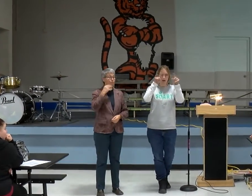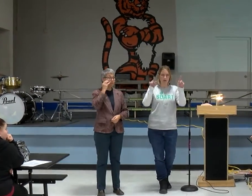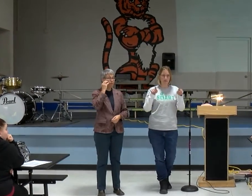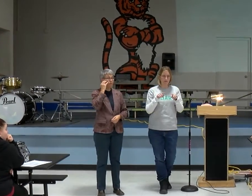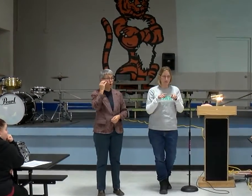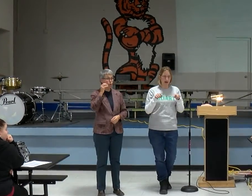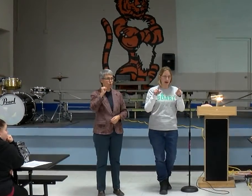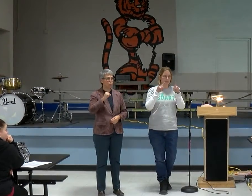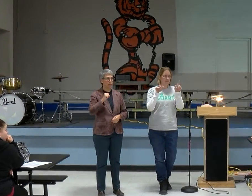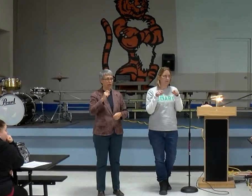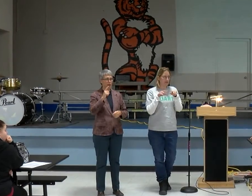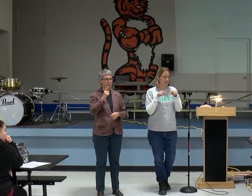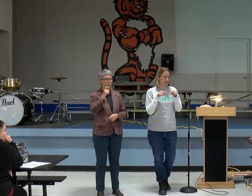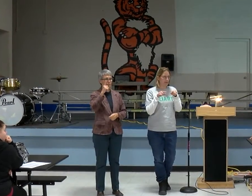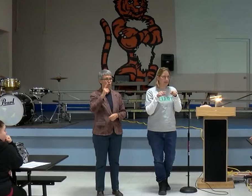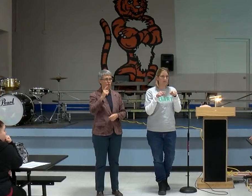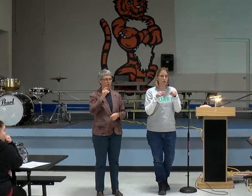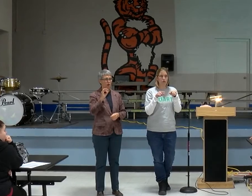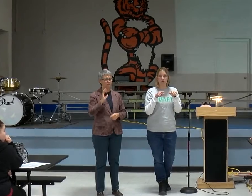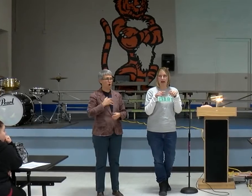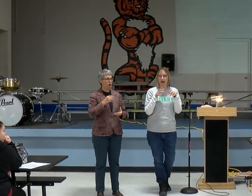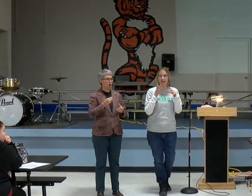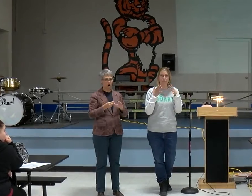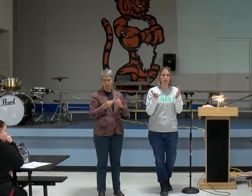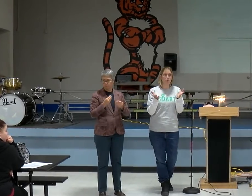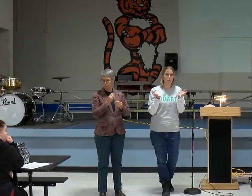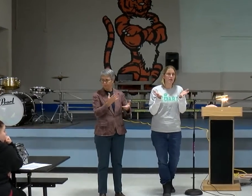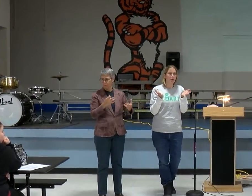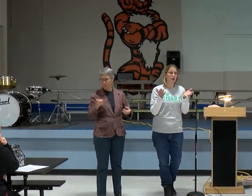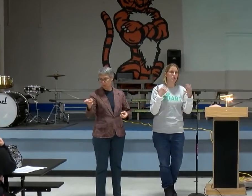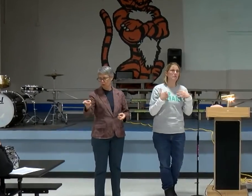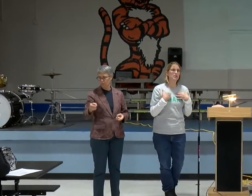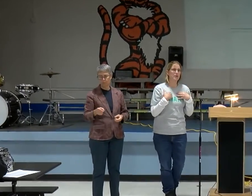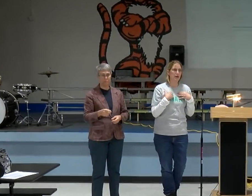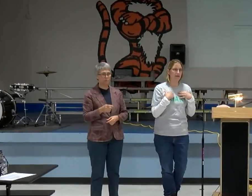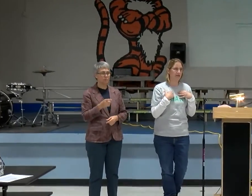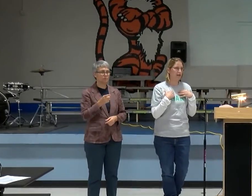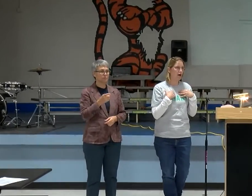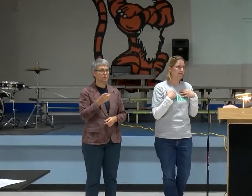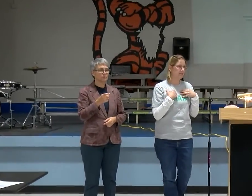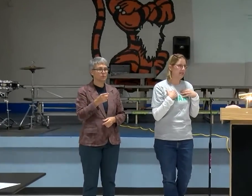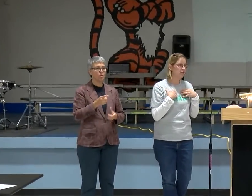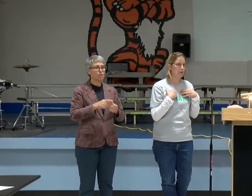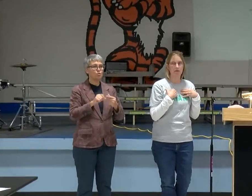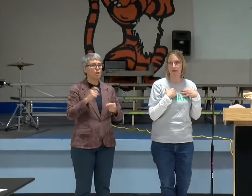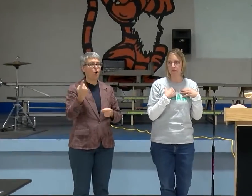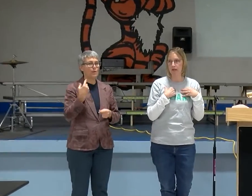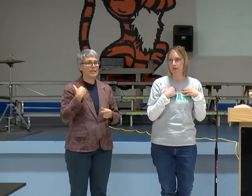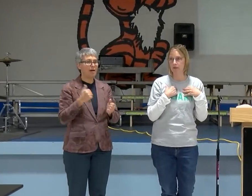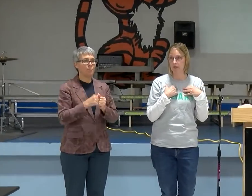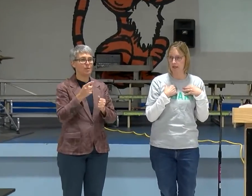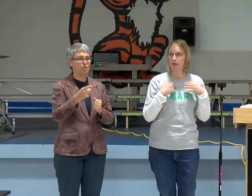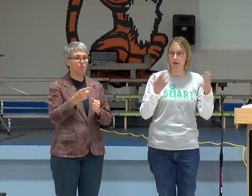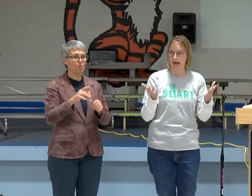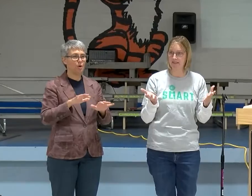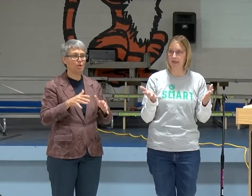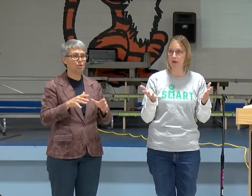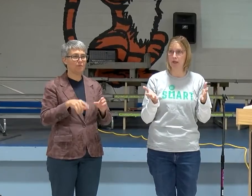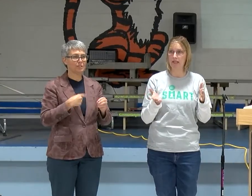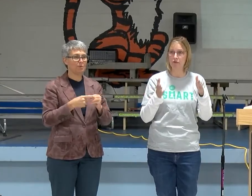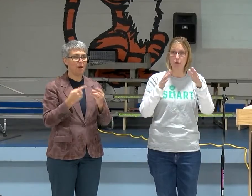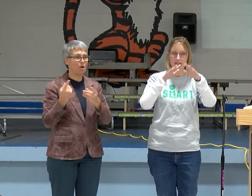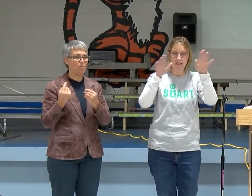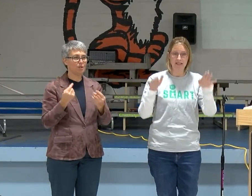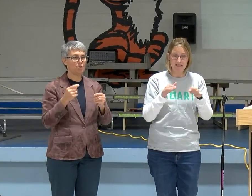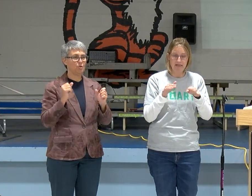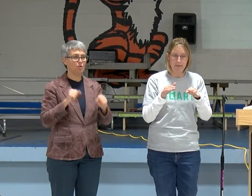have one, of the information that we give you, so that if you are nervous about having the conversation with other people about asking